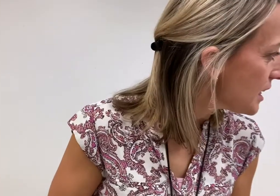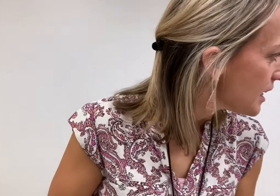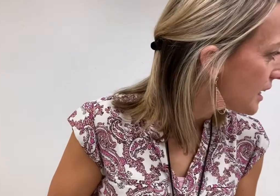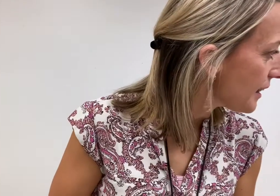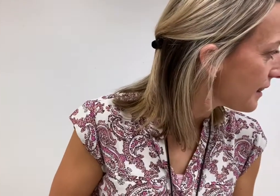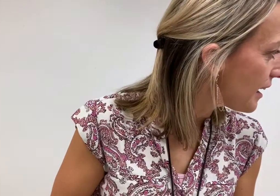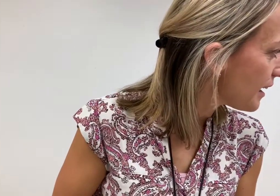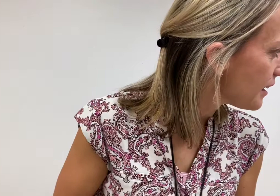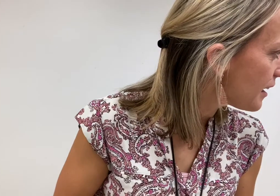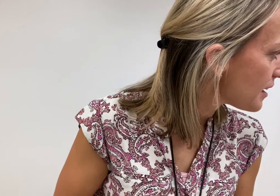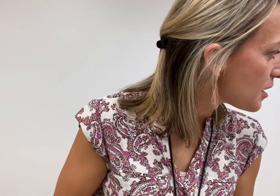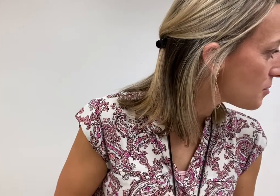And then